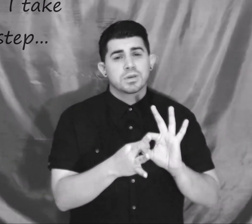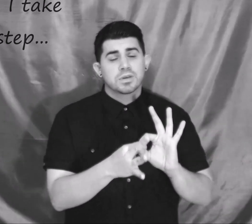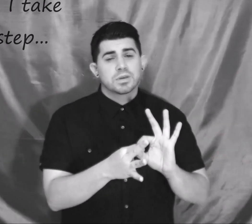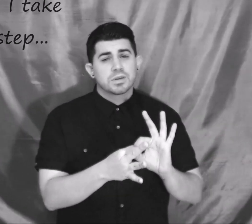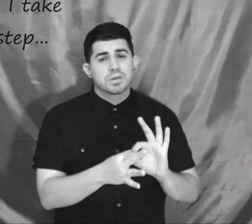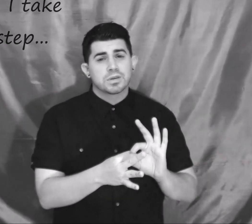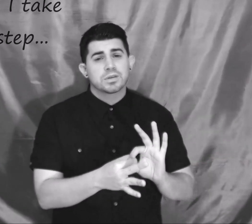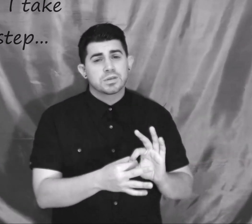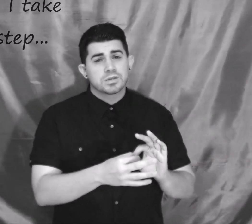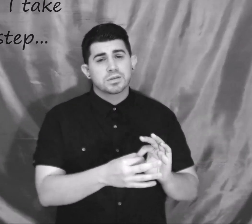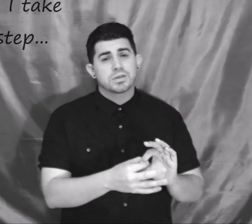another